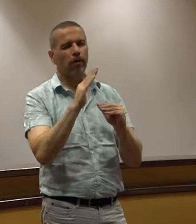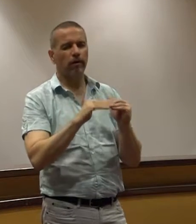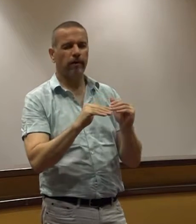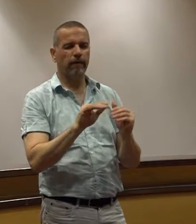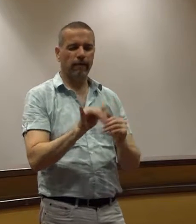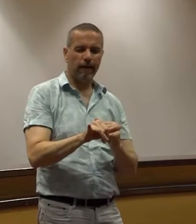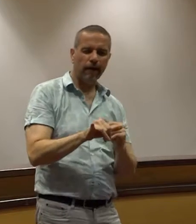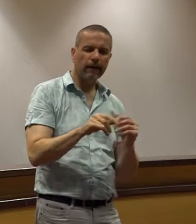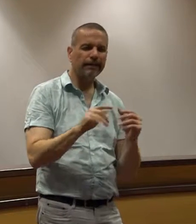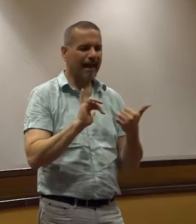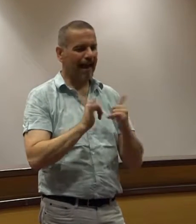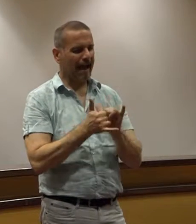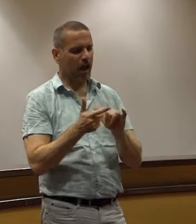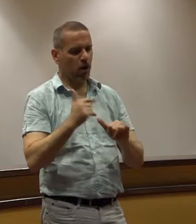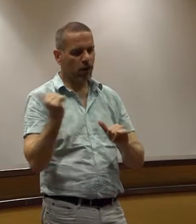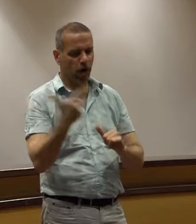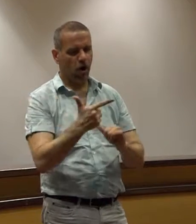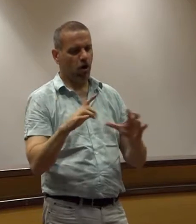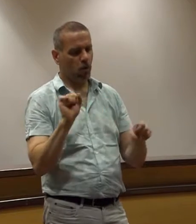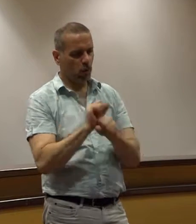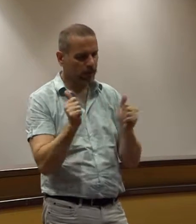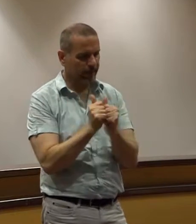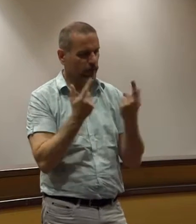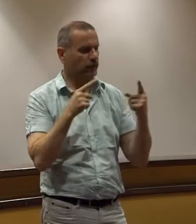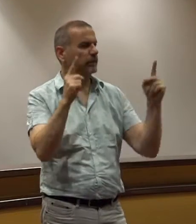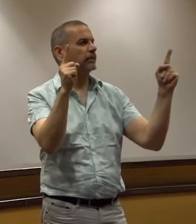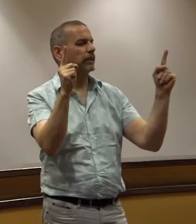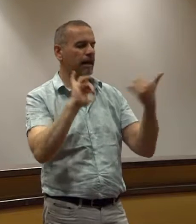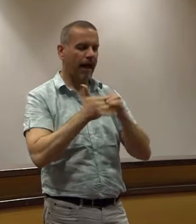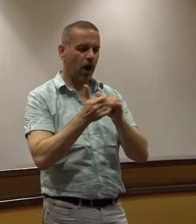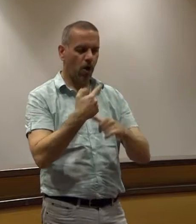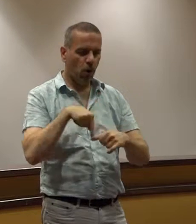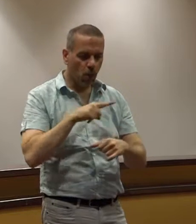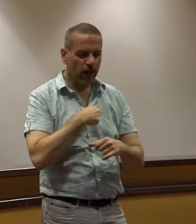we succeed. It's how we grow